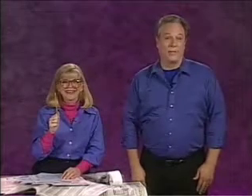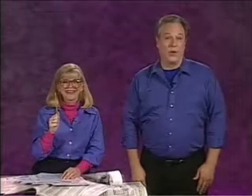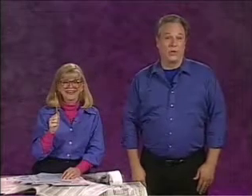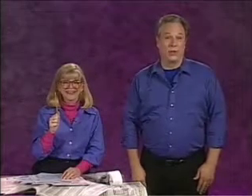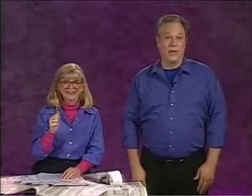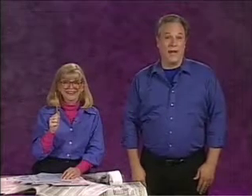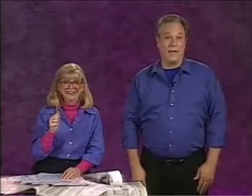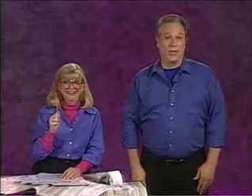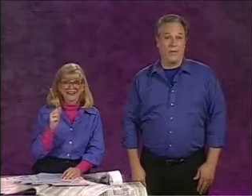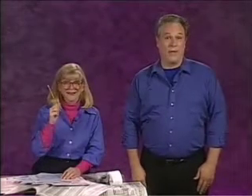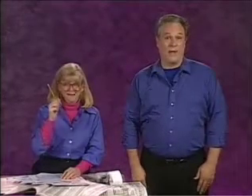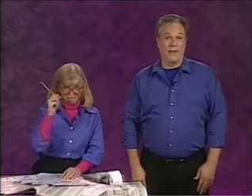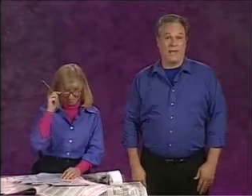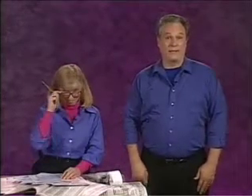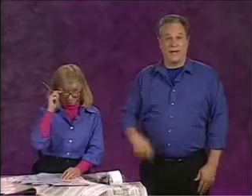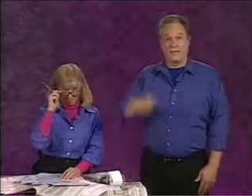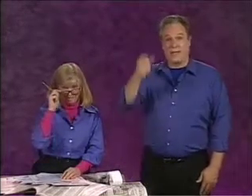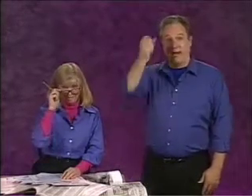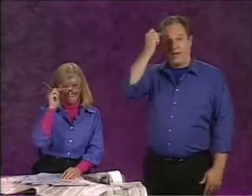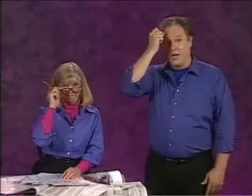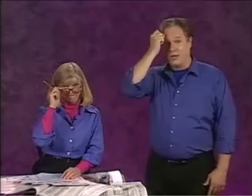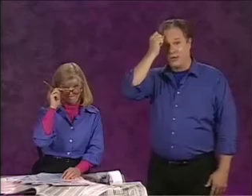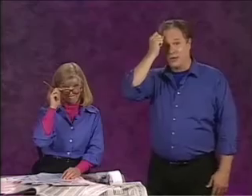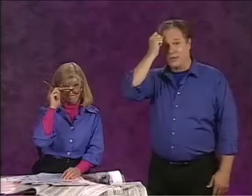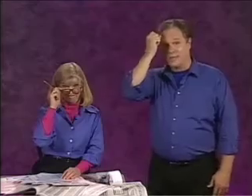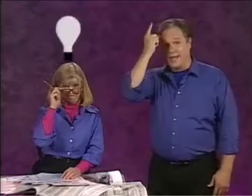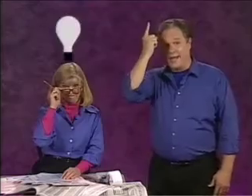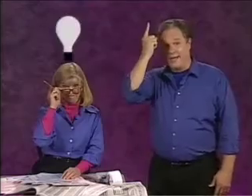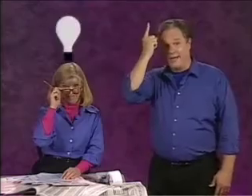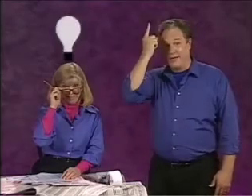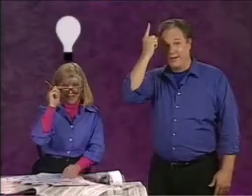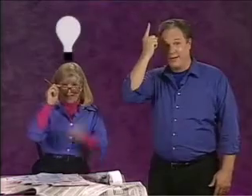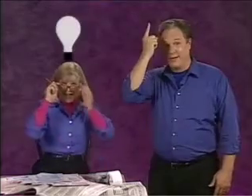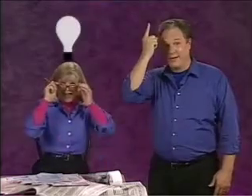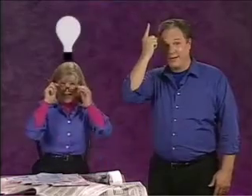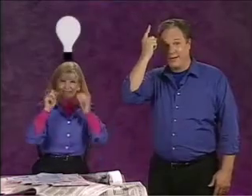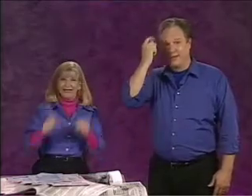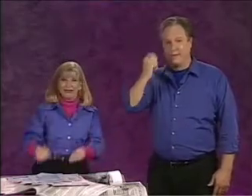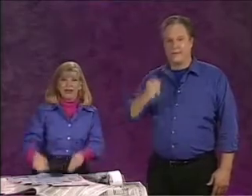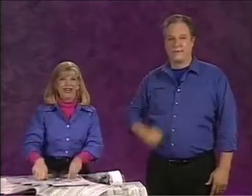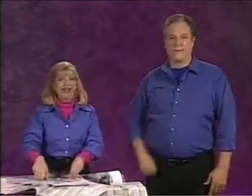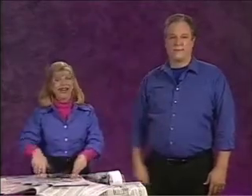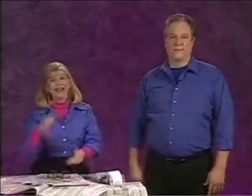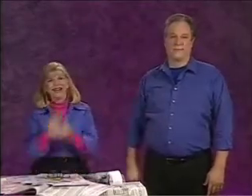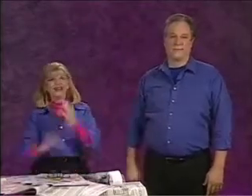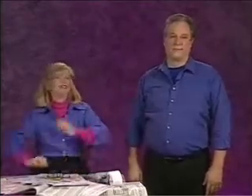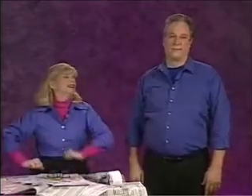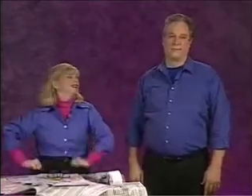bulb illuminating in your mind as I sign understand? I need a break. What's on